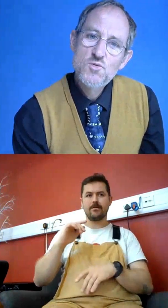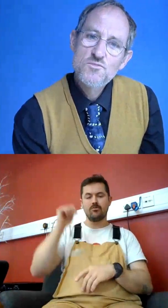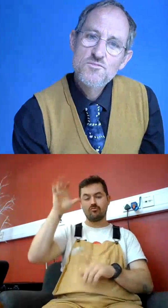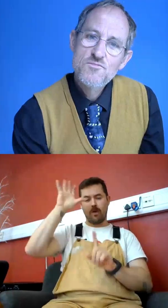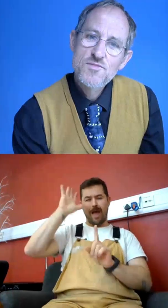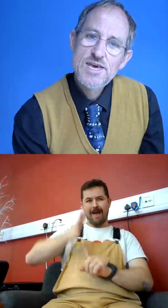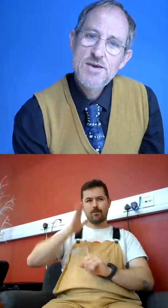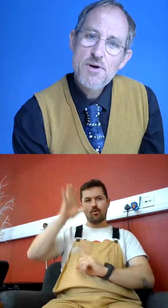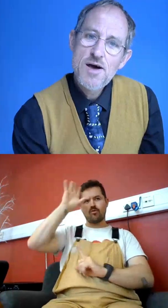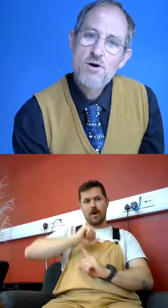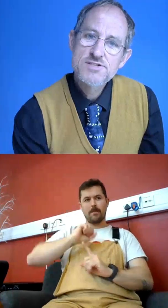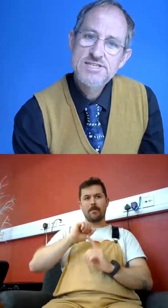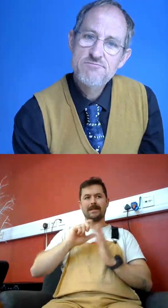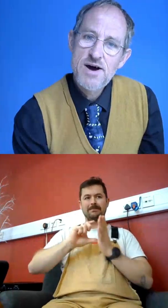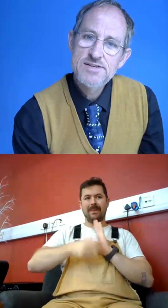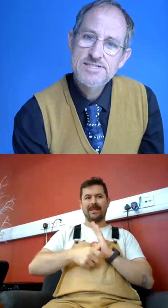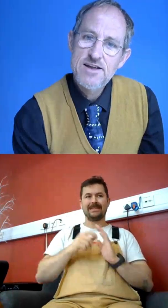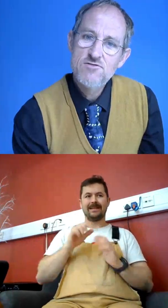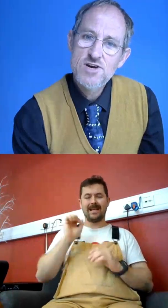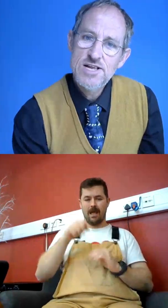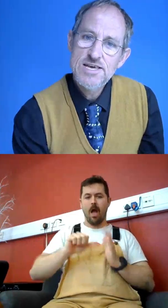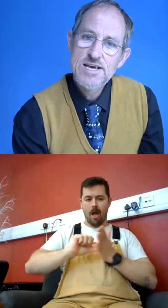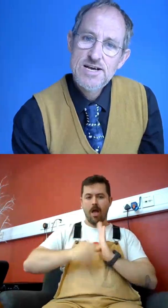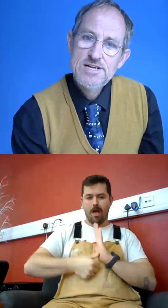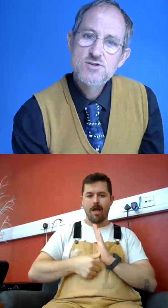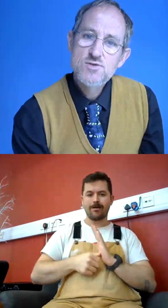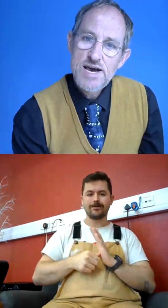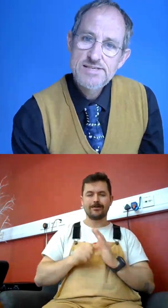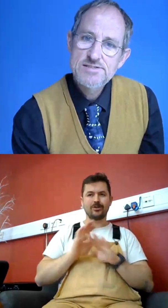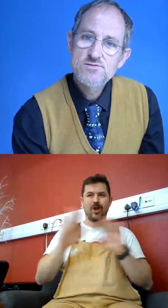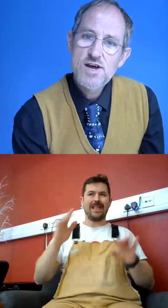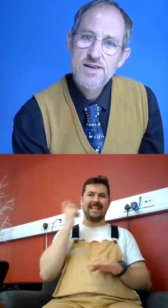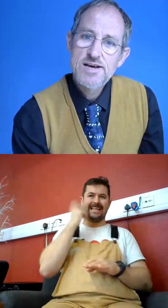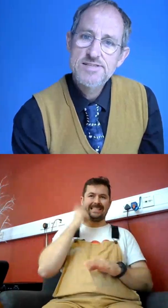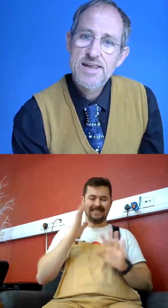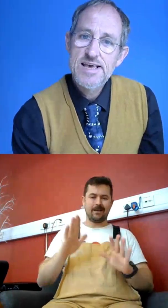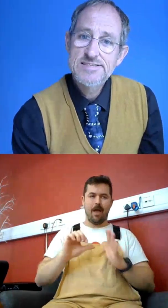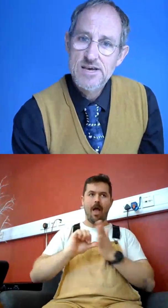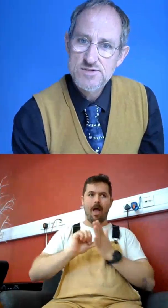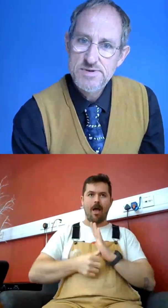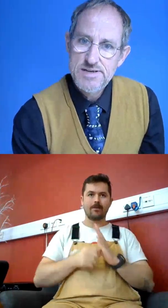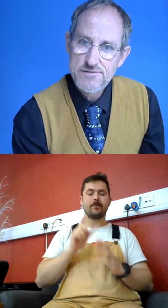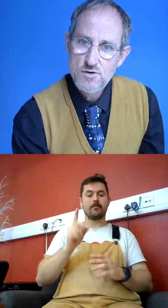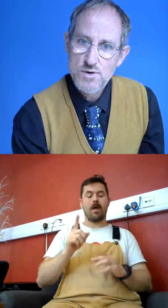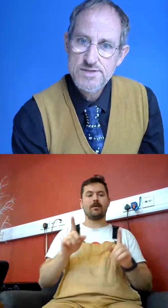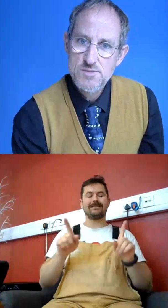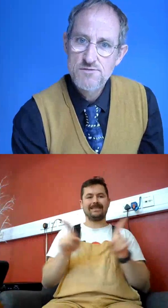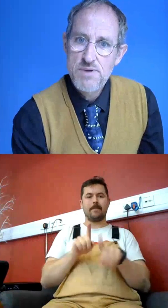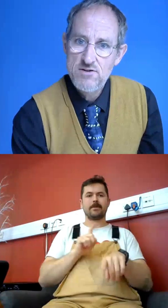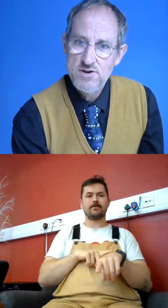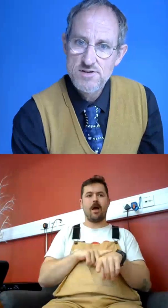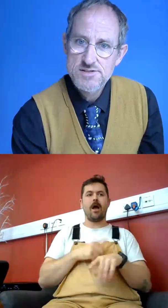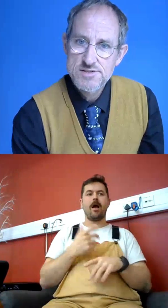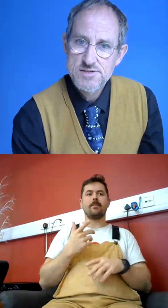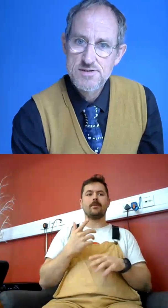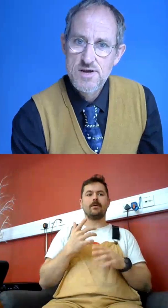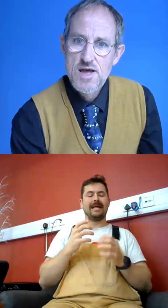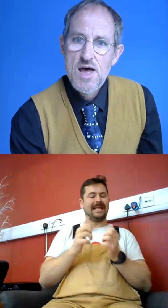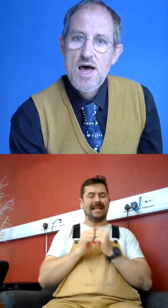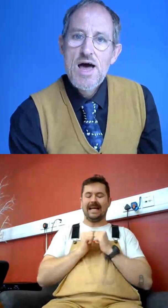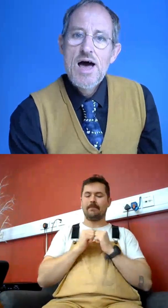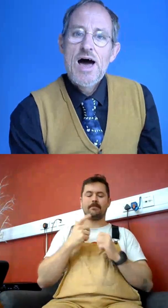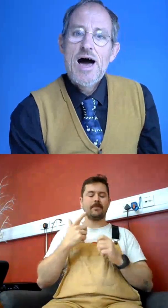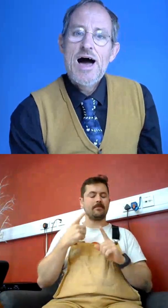think to keep a positive mindset, really, to recognize that it is going to be difficult in terms of